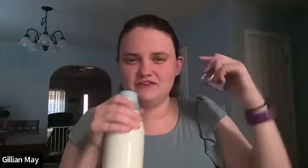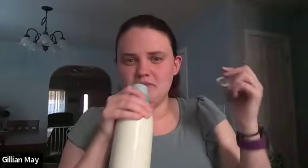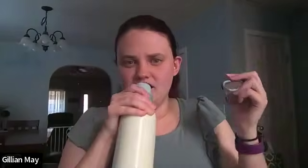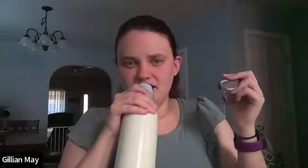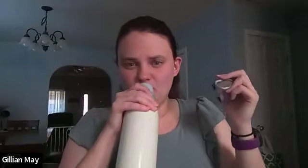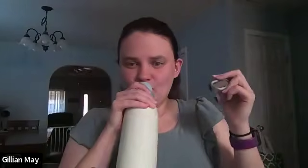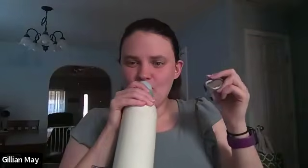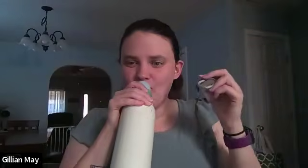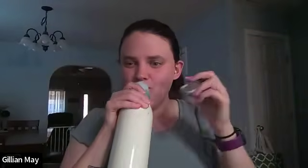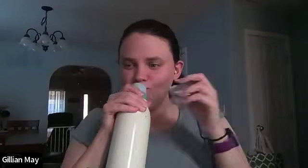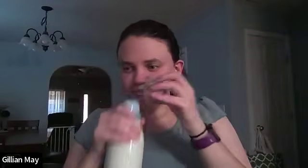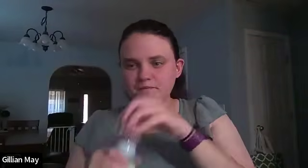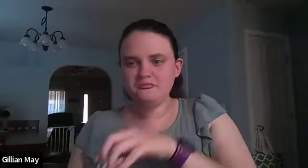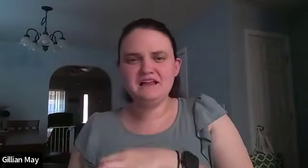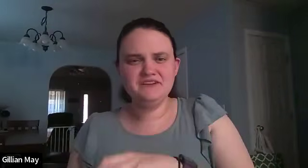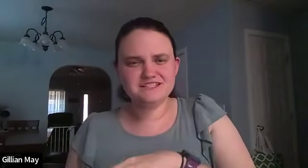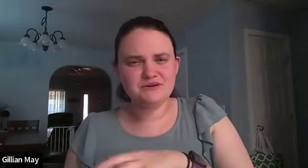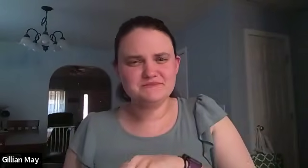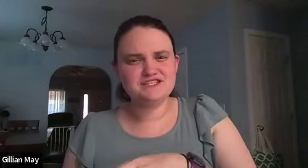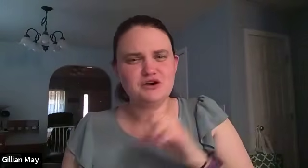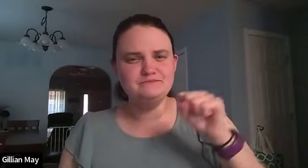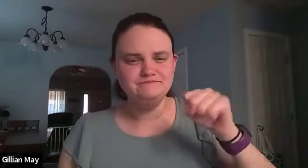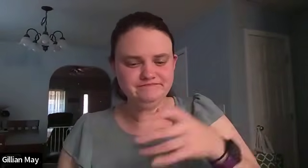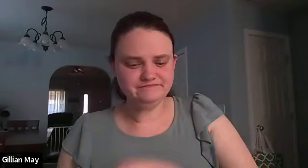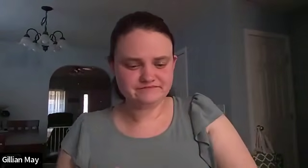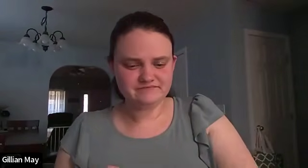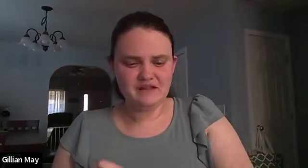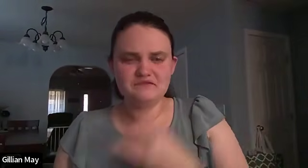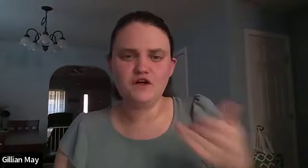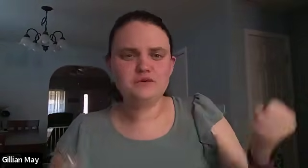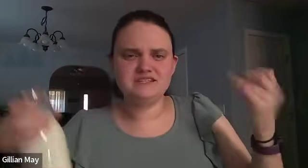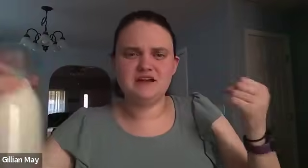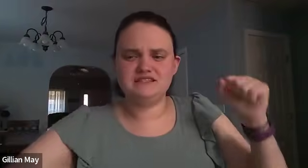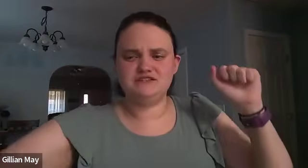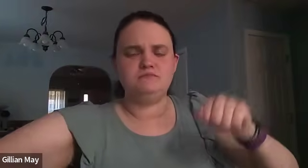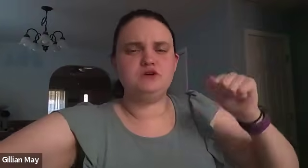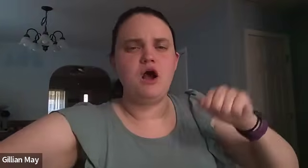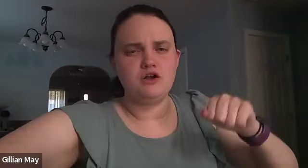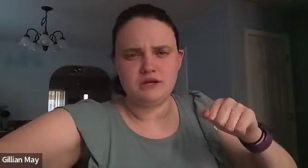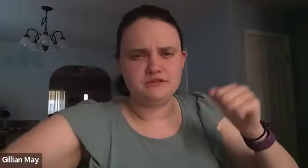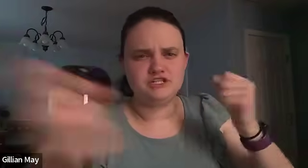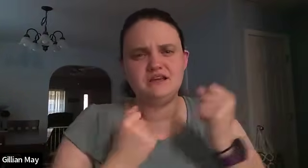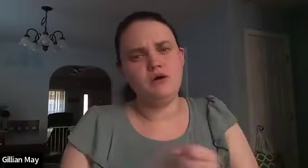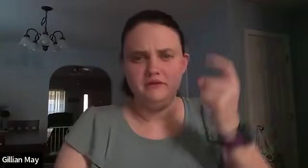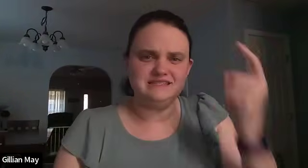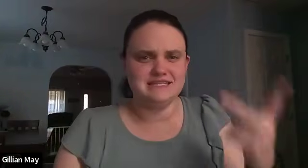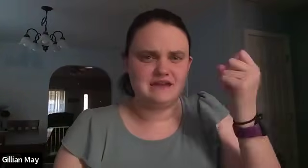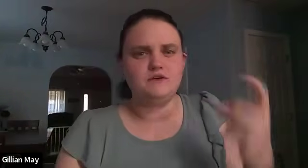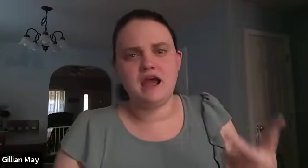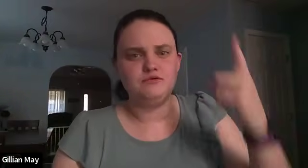think in their mind, not to always be so follow with the signs, so concrete with just like, oh, well, this is the sign for half.